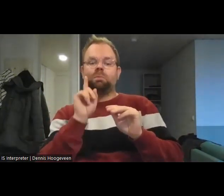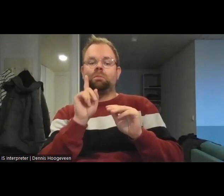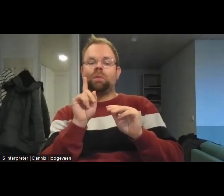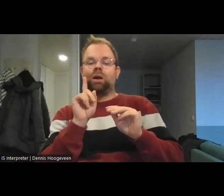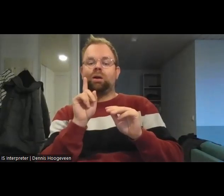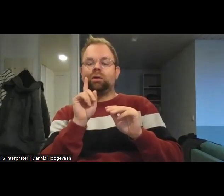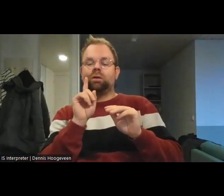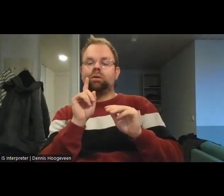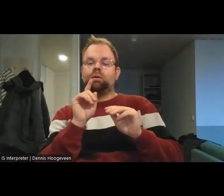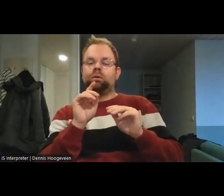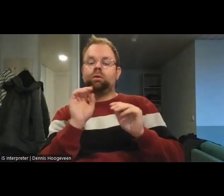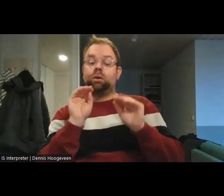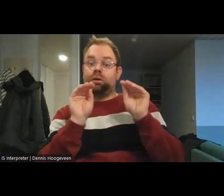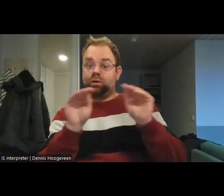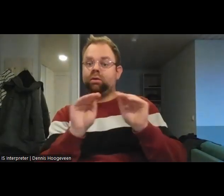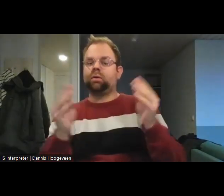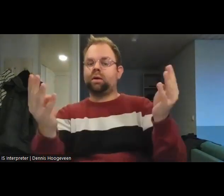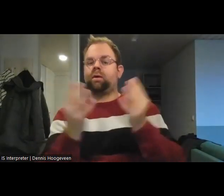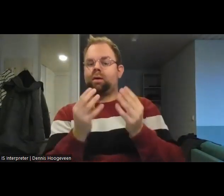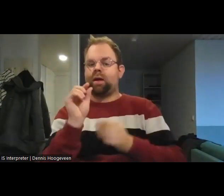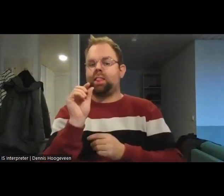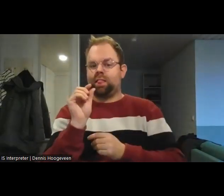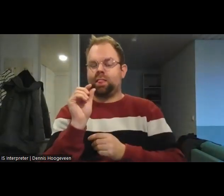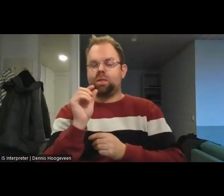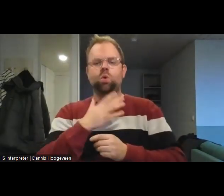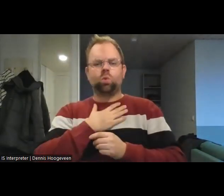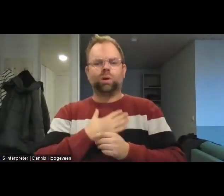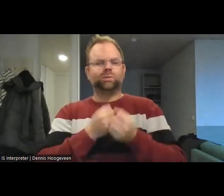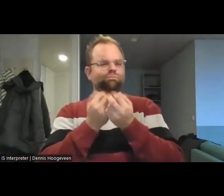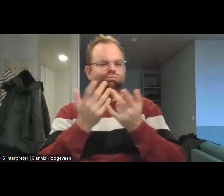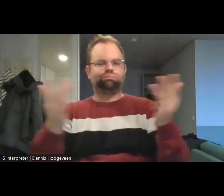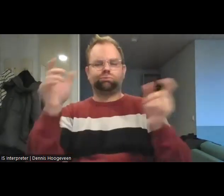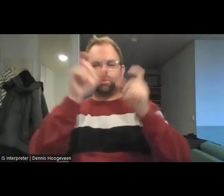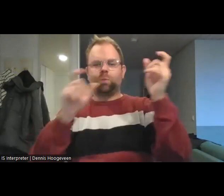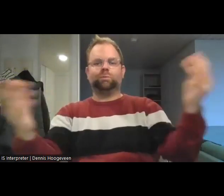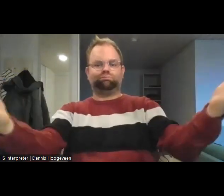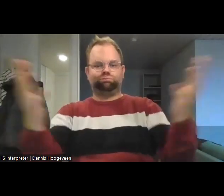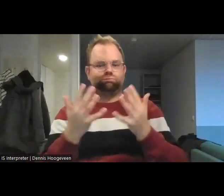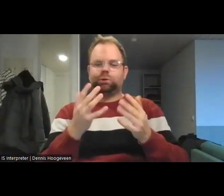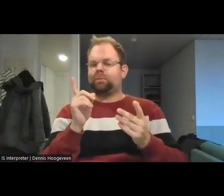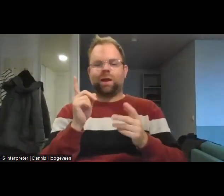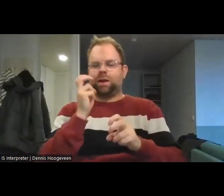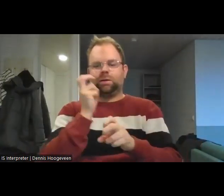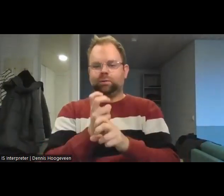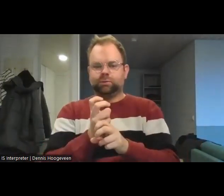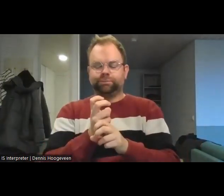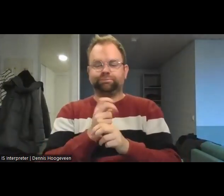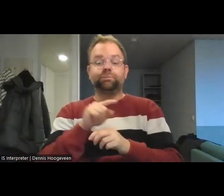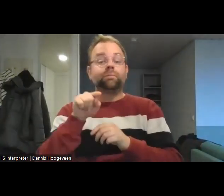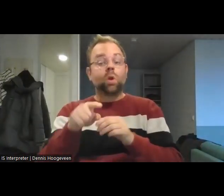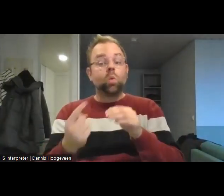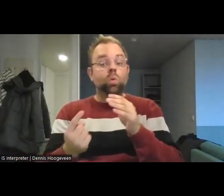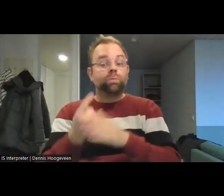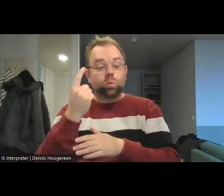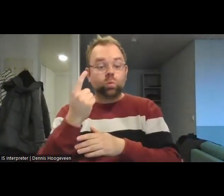important. And as you mentioned, this has to come as well from our national colleagues. And this is where I